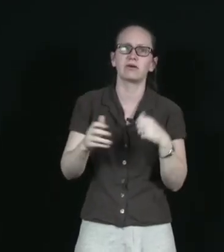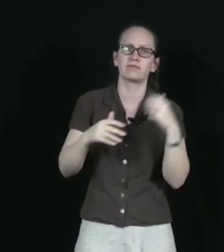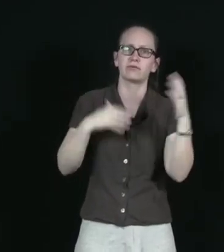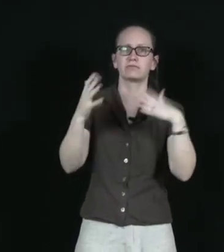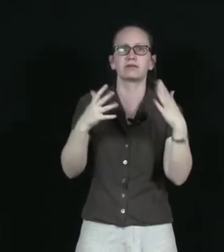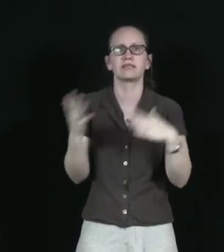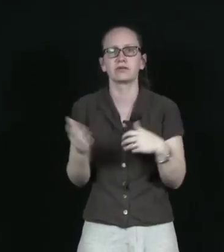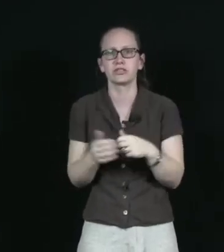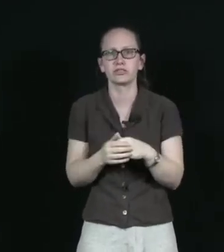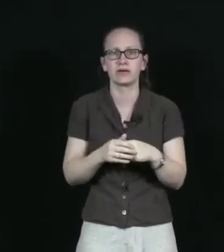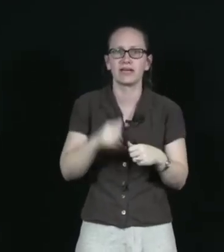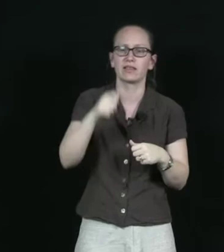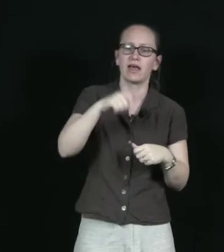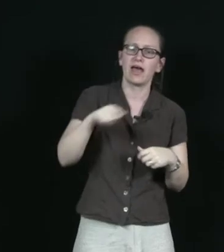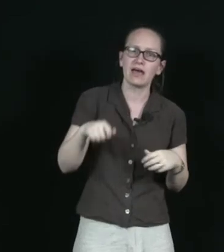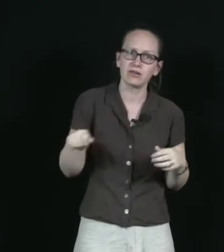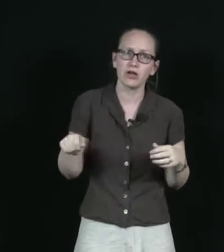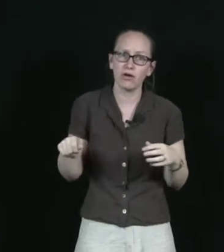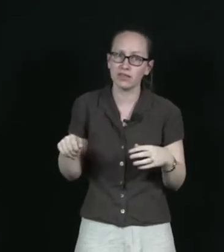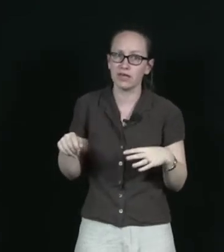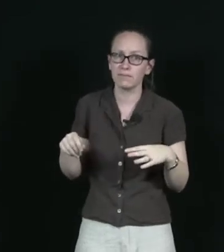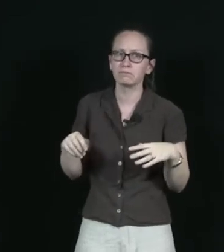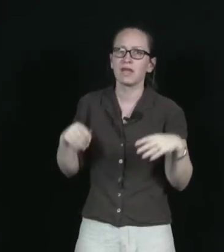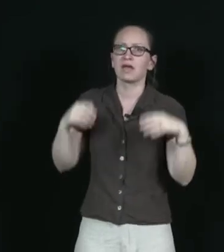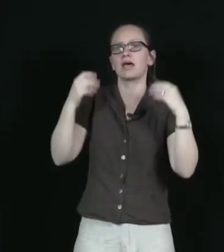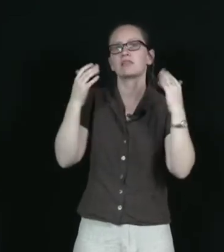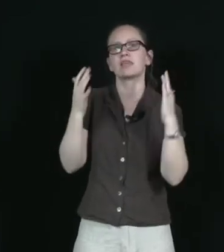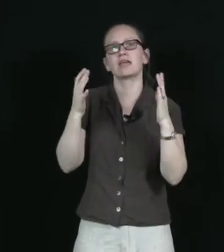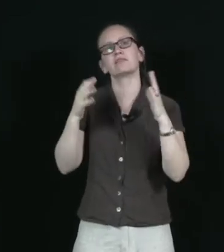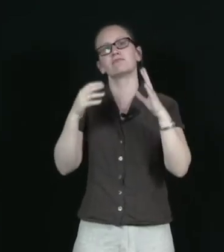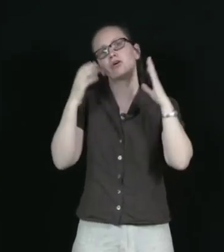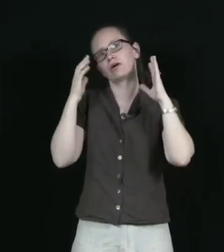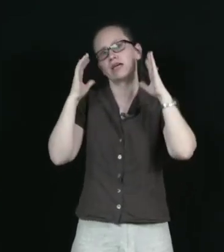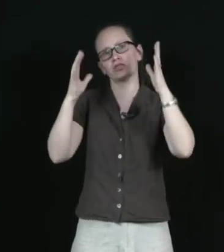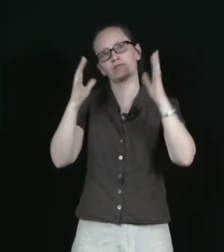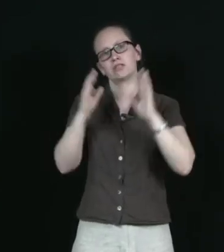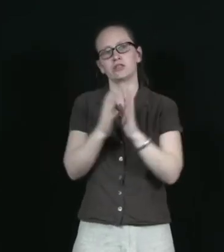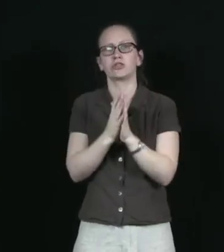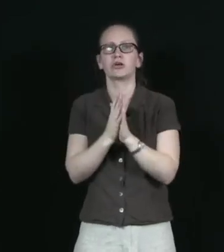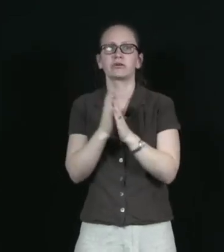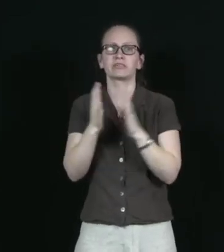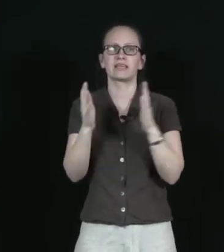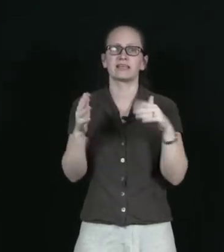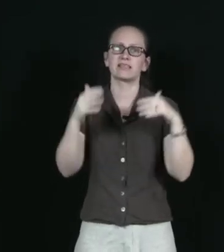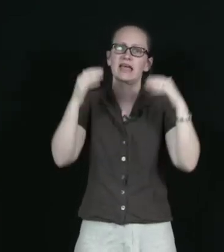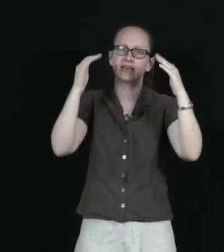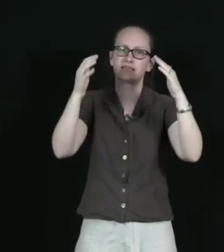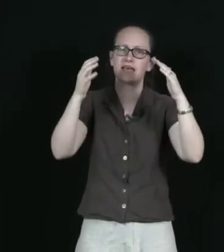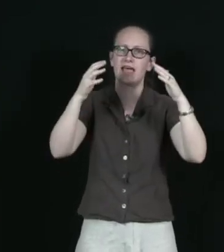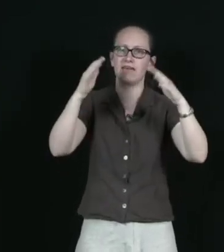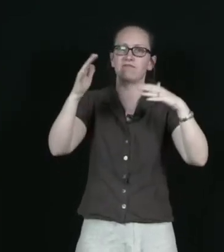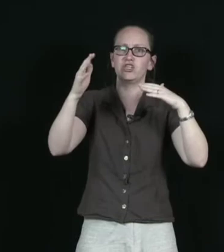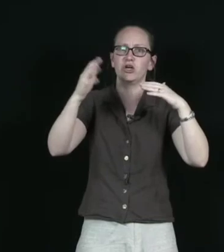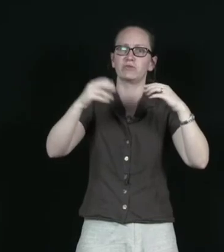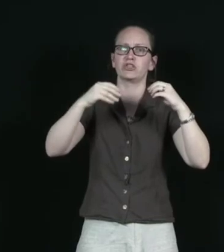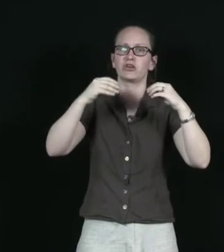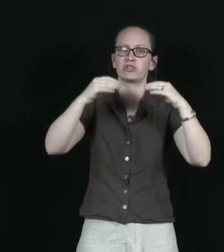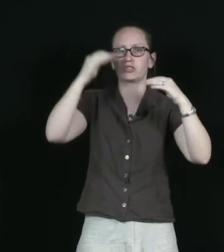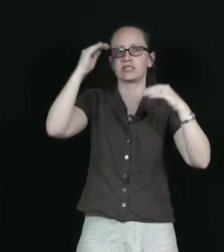off or read them on your screen. Have a go at them. And then for each of these tutorial sets there is a video which shows you